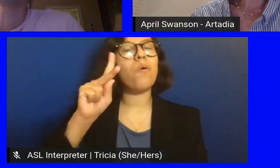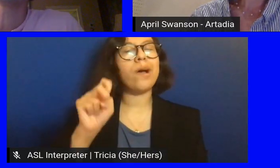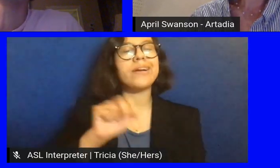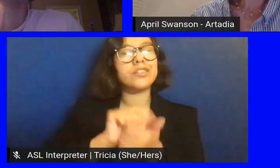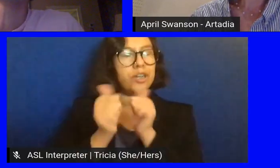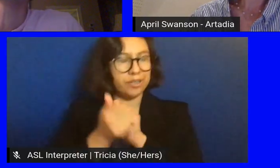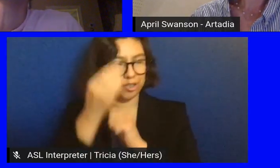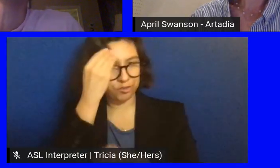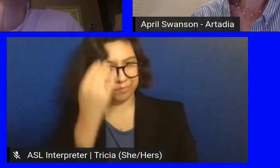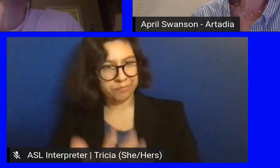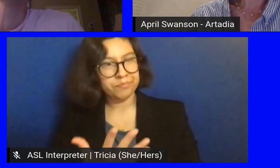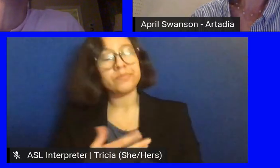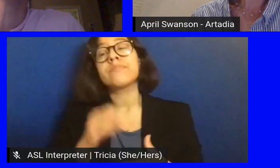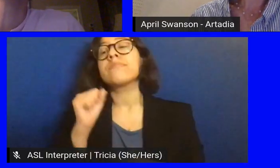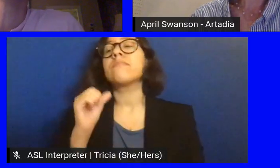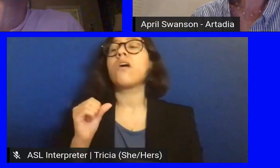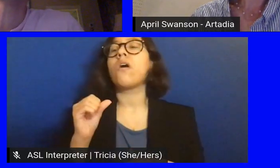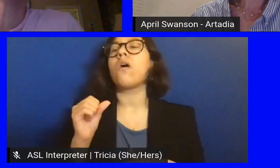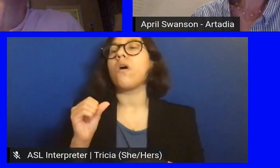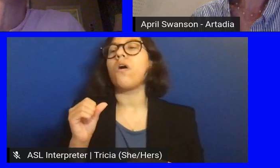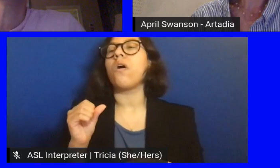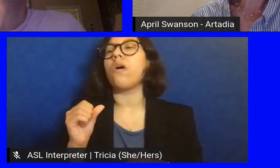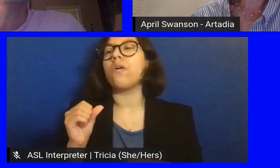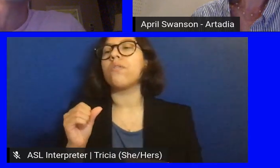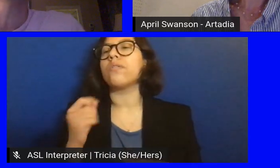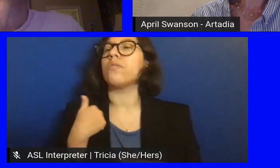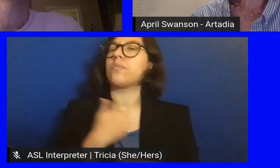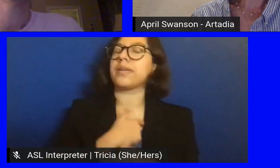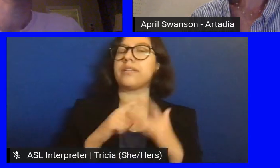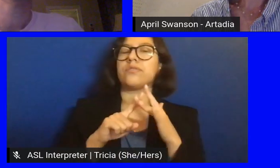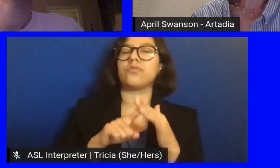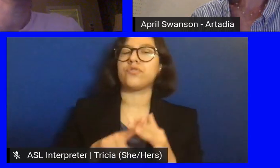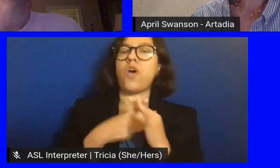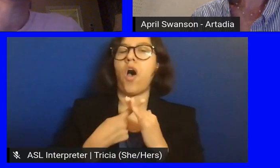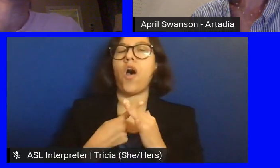it was a way for us to start to pivot.